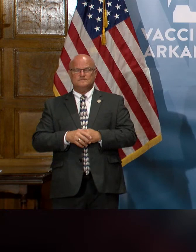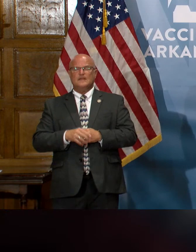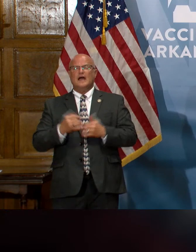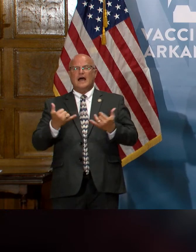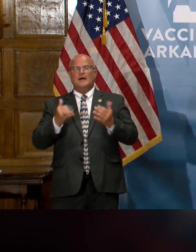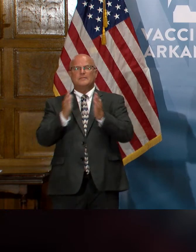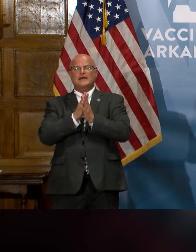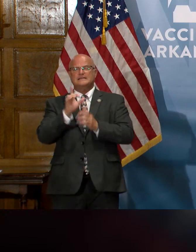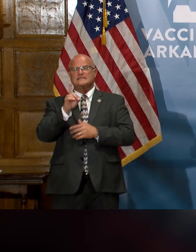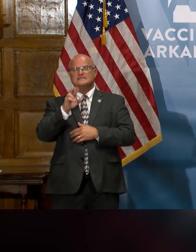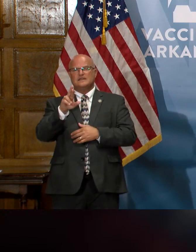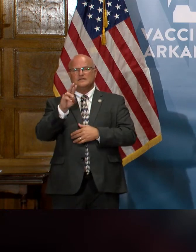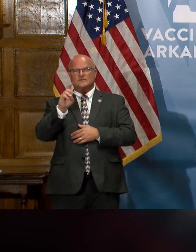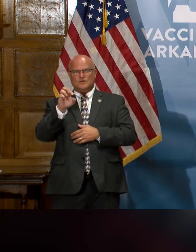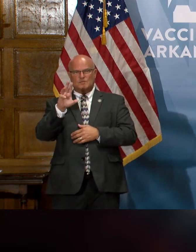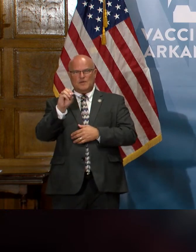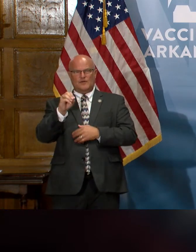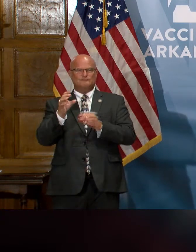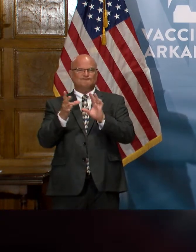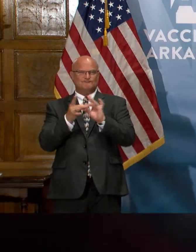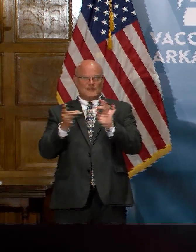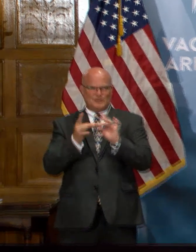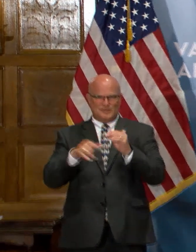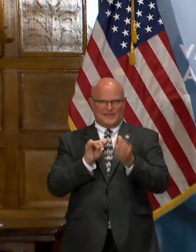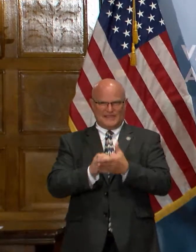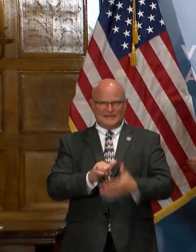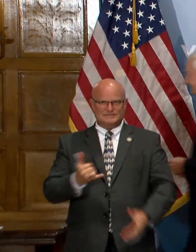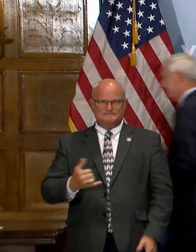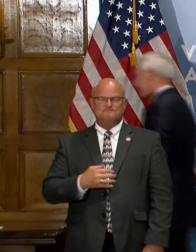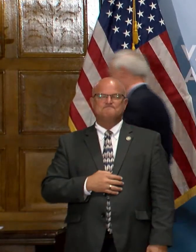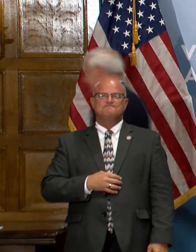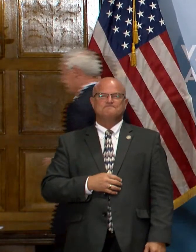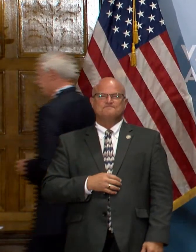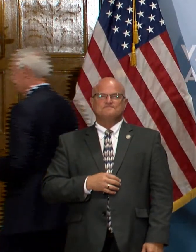I'm going to ask Dr. Romero to comment.